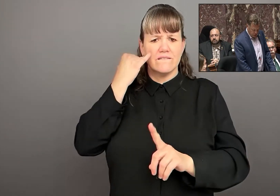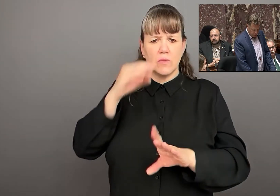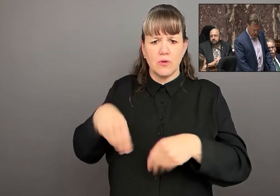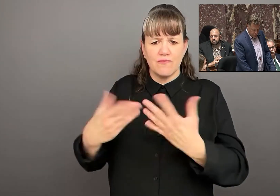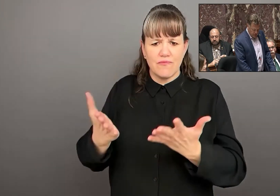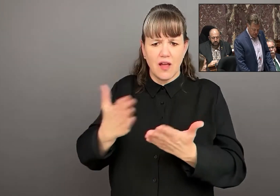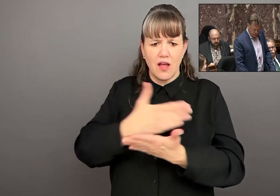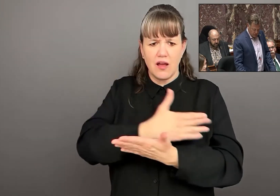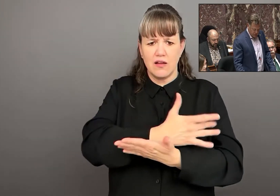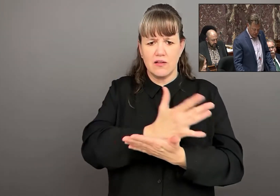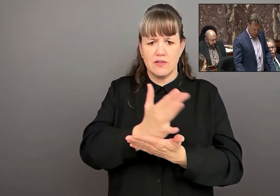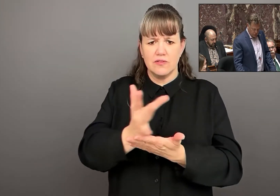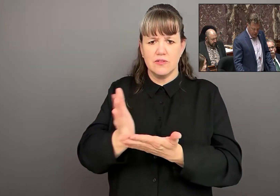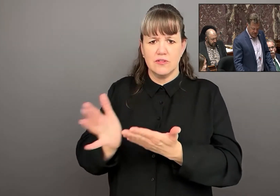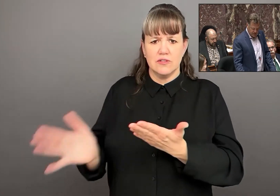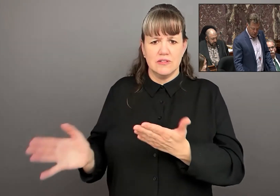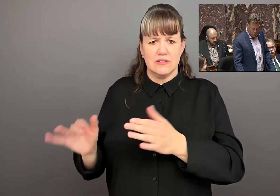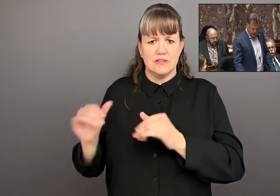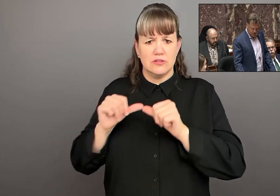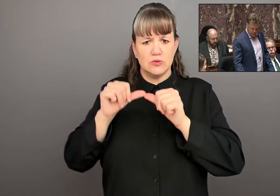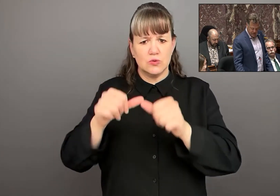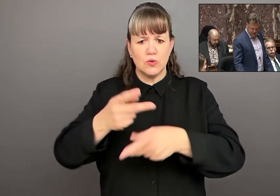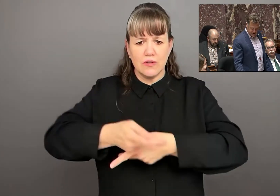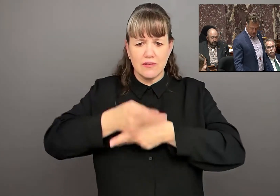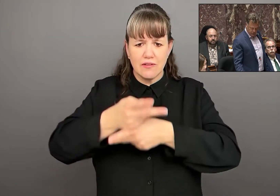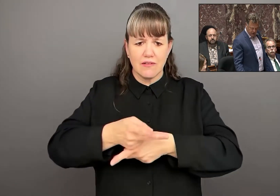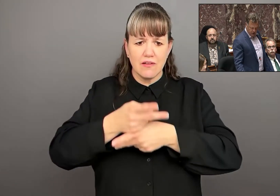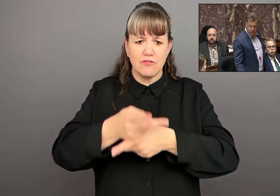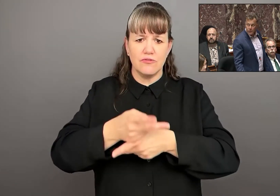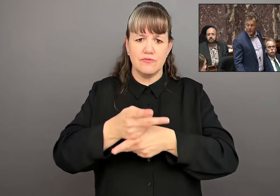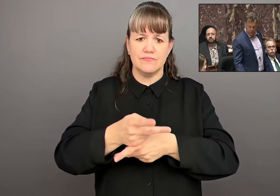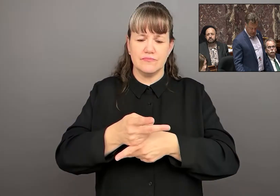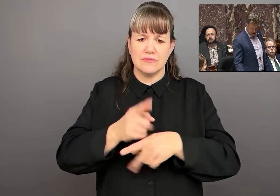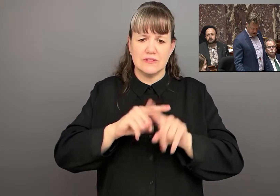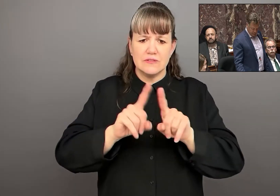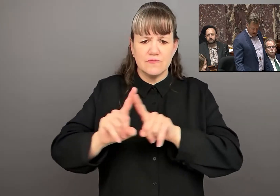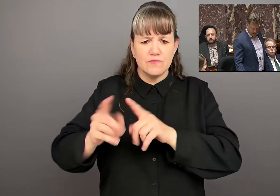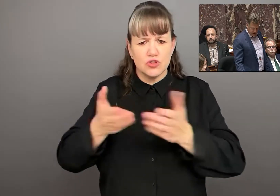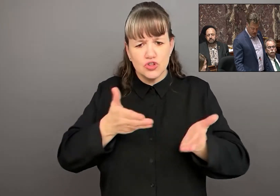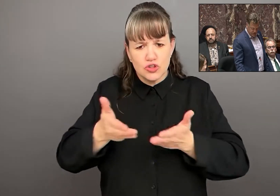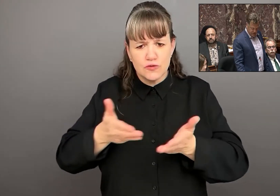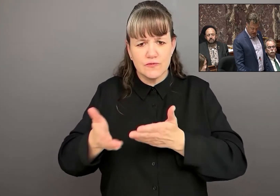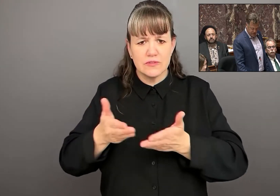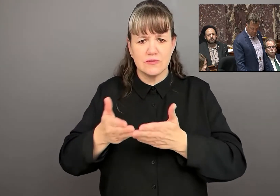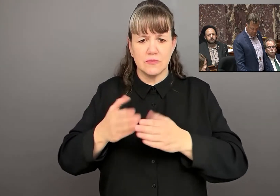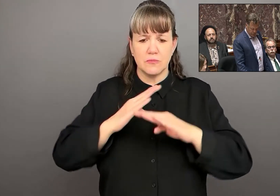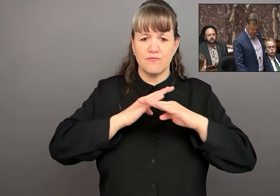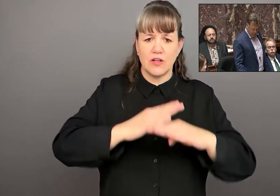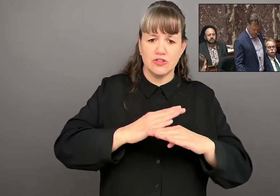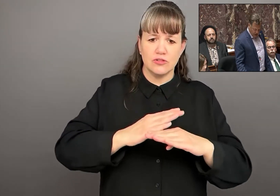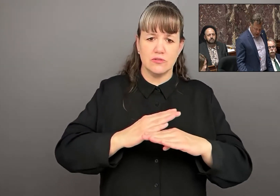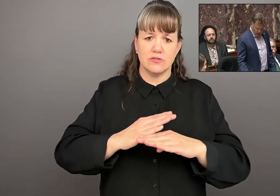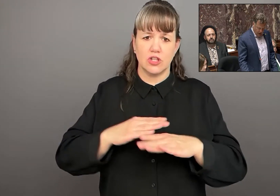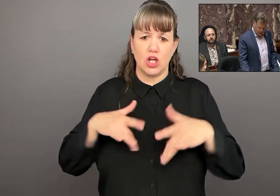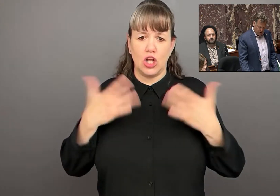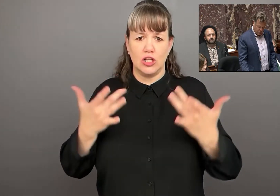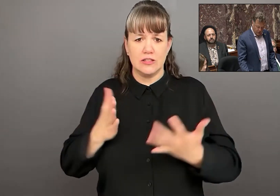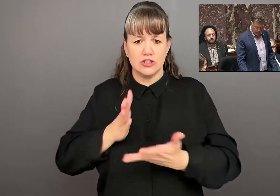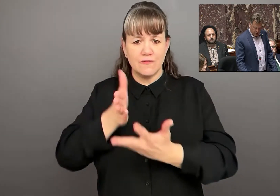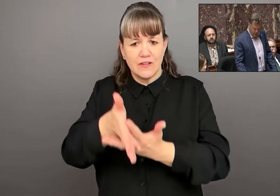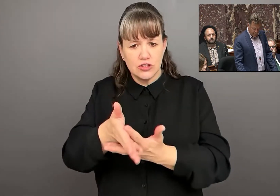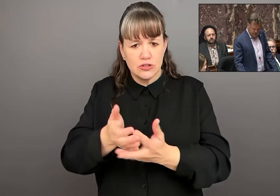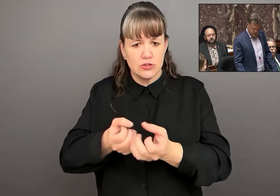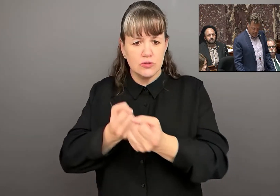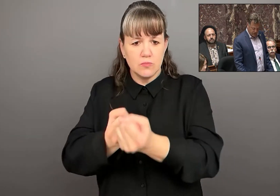youth and Foundry. As we know, implementing an early intervention system of care for those experiencing mental health challenges is a critical step that